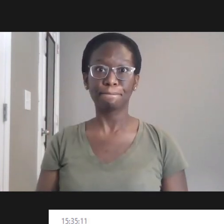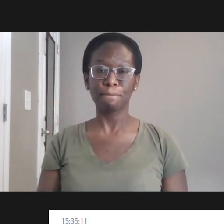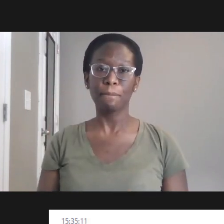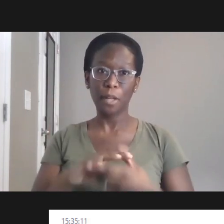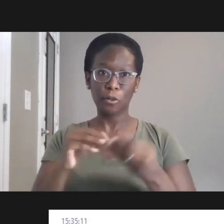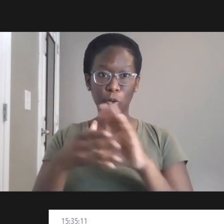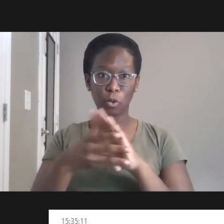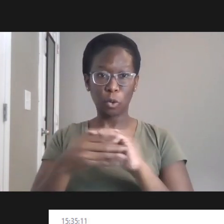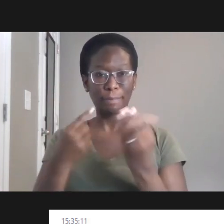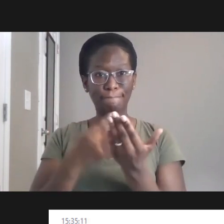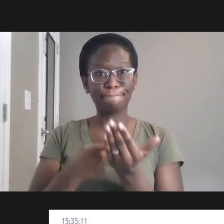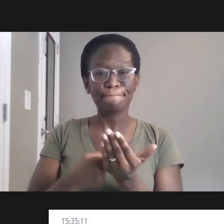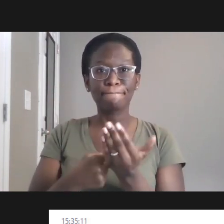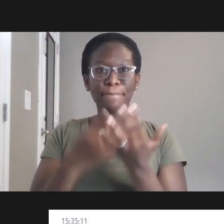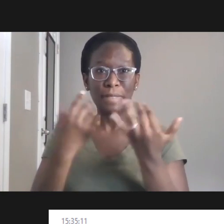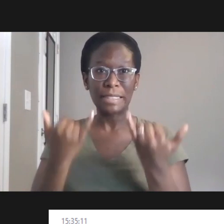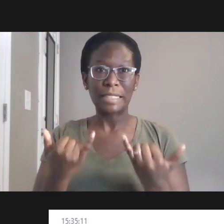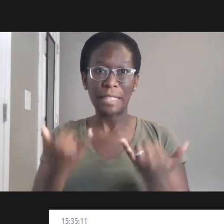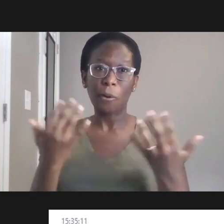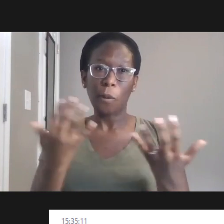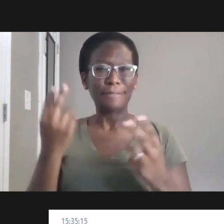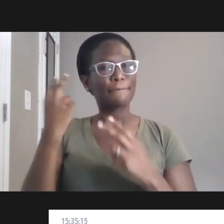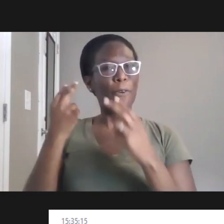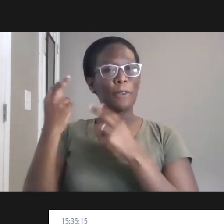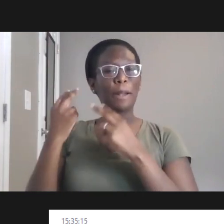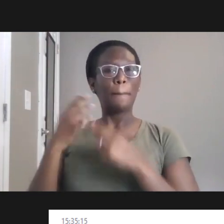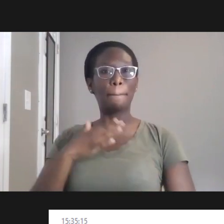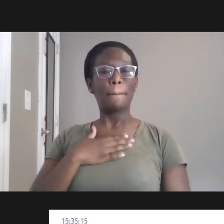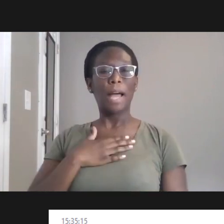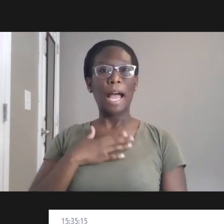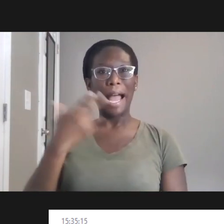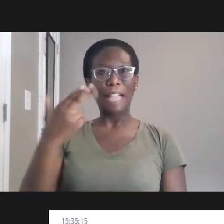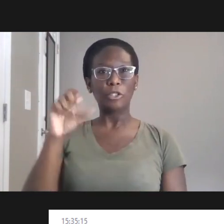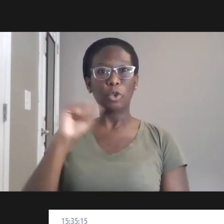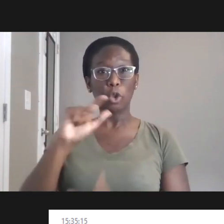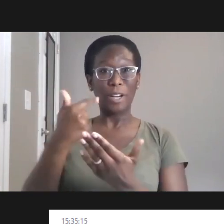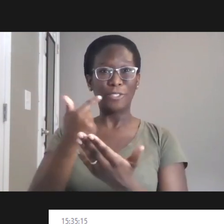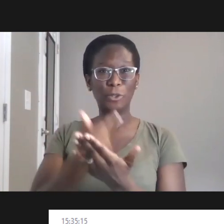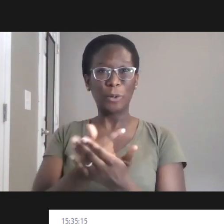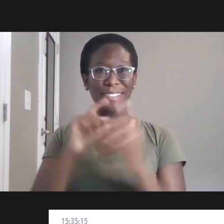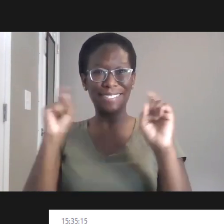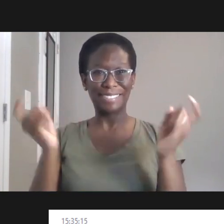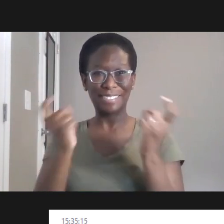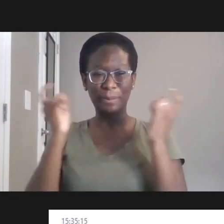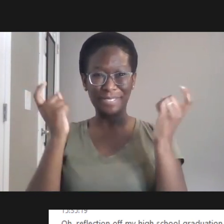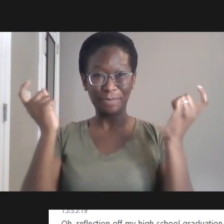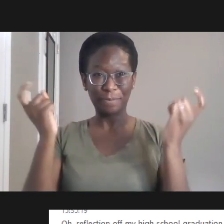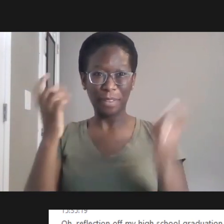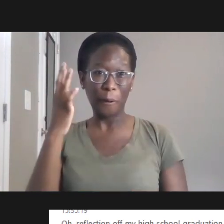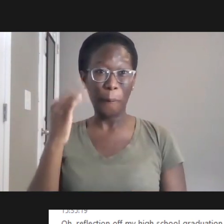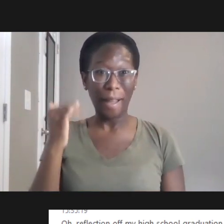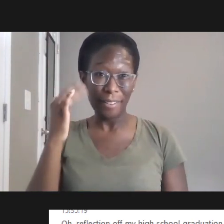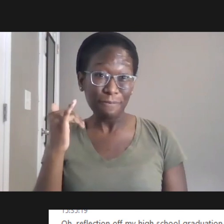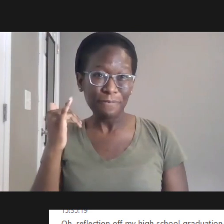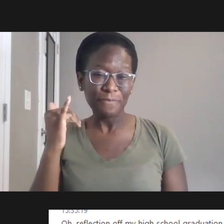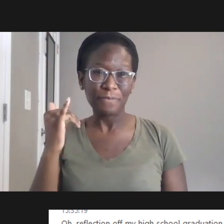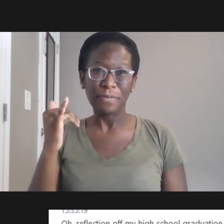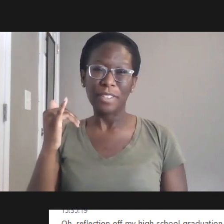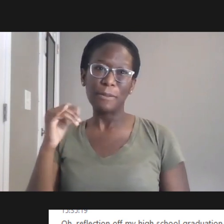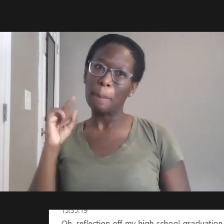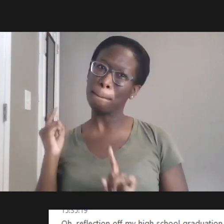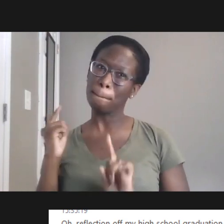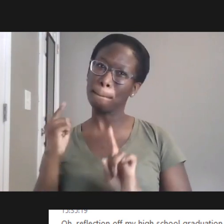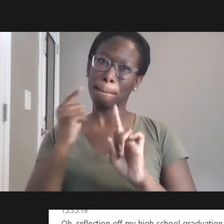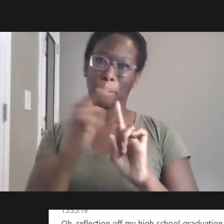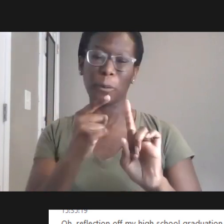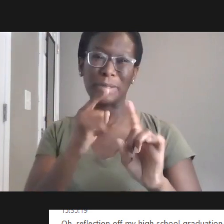I'm going to talk about is a reflection of my high school graduation celebration, because it was a pivotal moment in